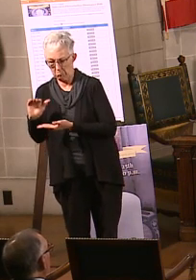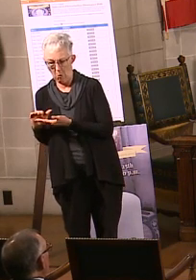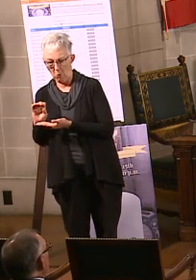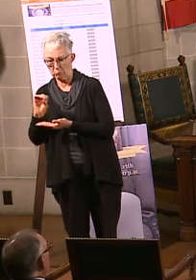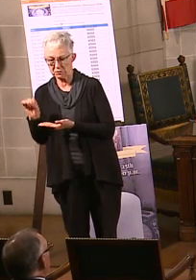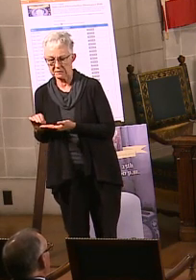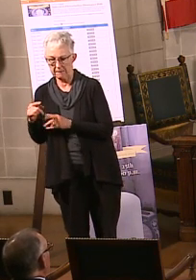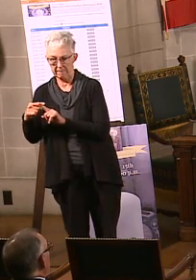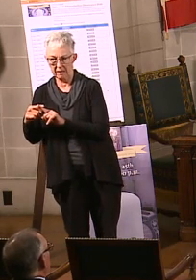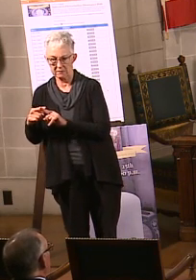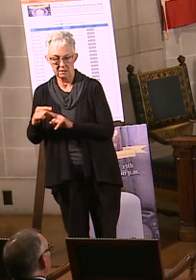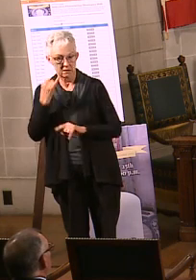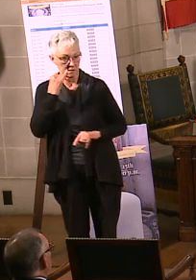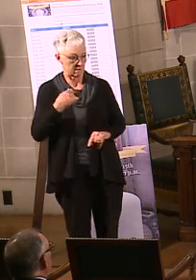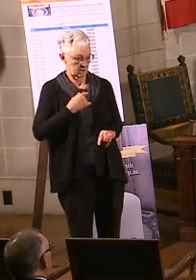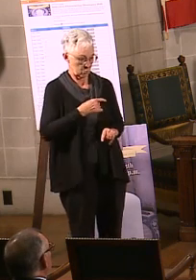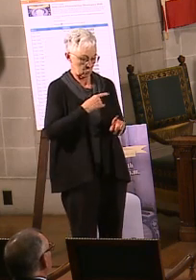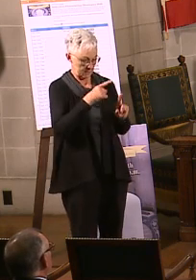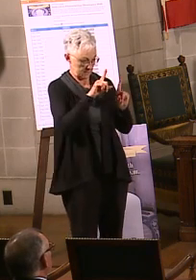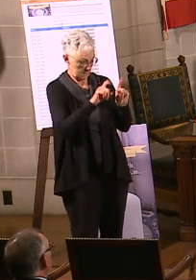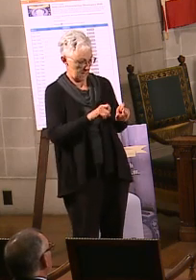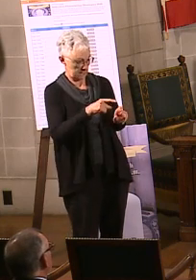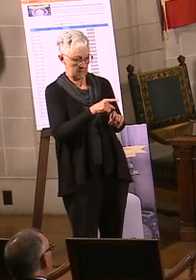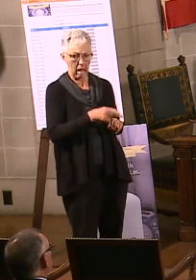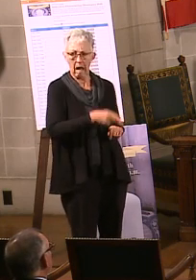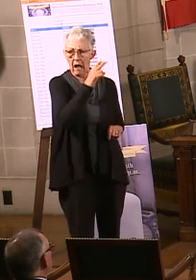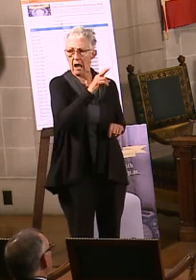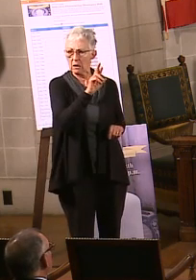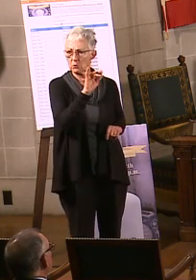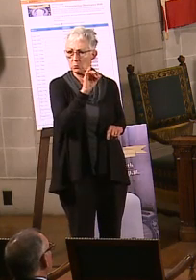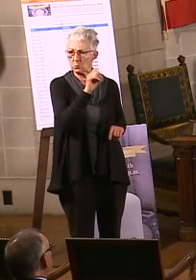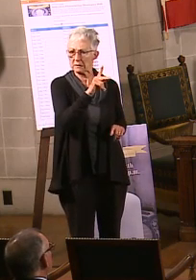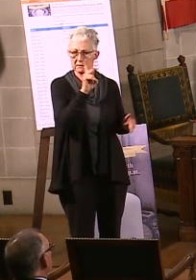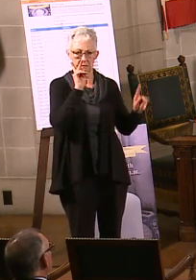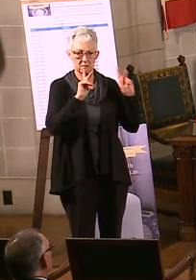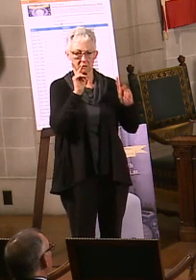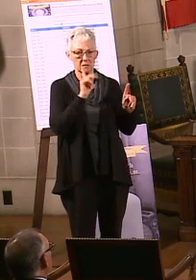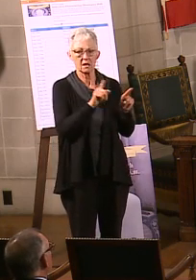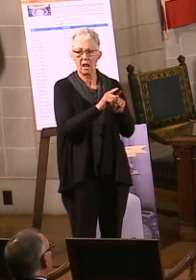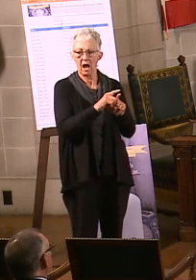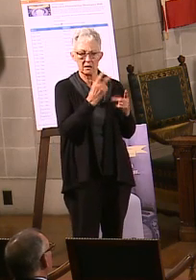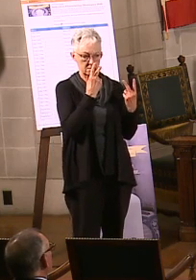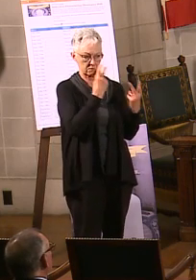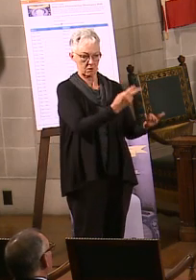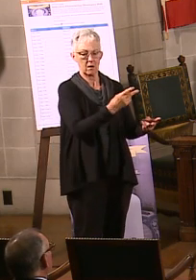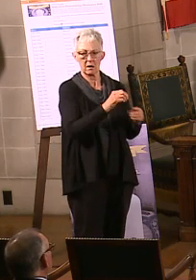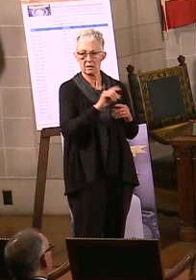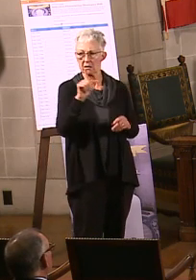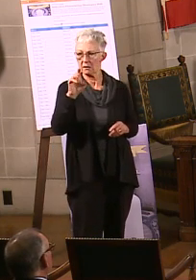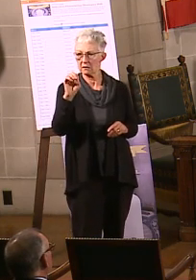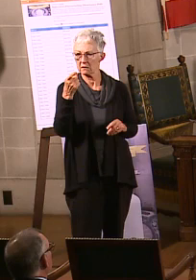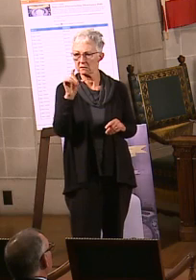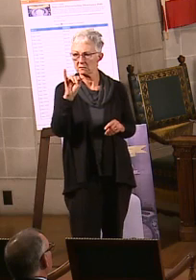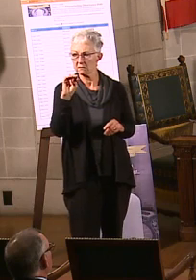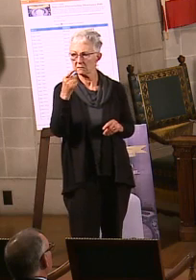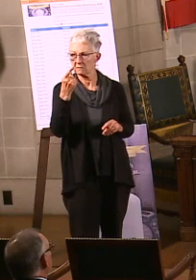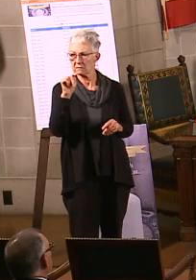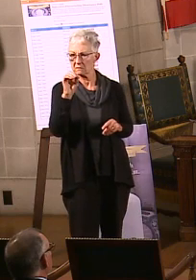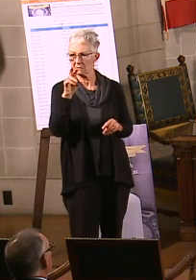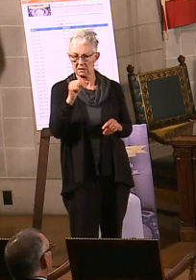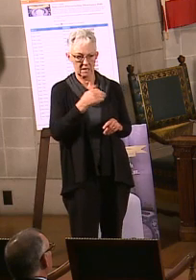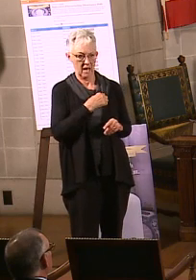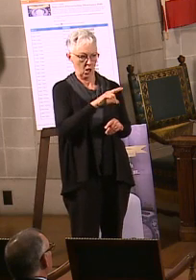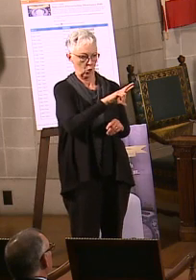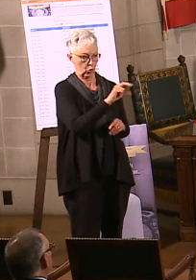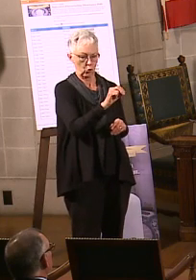can get much higher percentage of people testing positive, like what we saw in Lexington when we had 30 or 40% of the